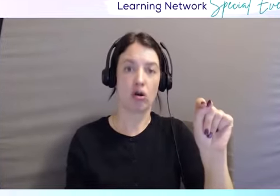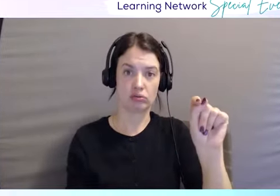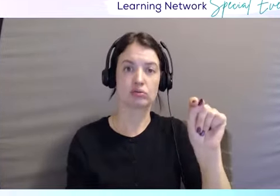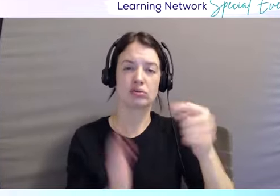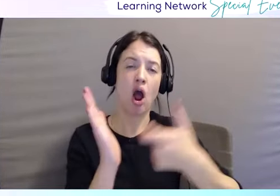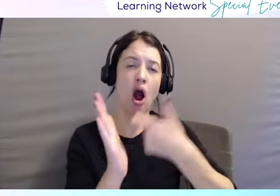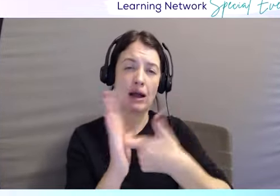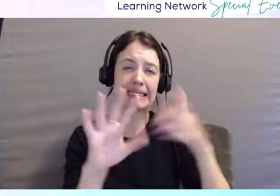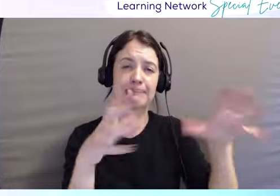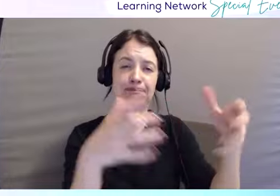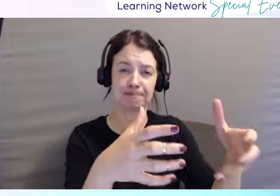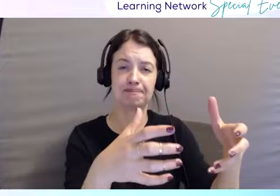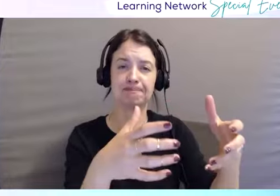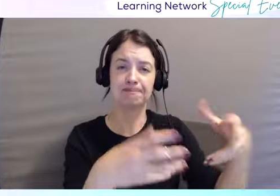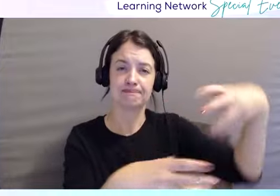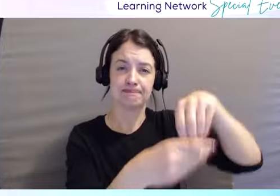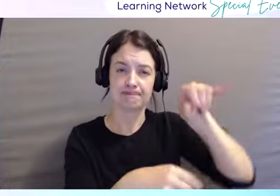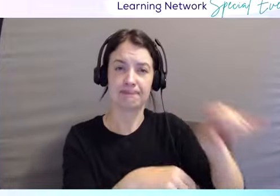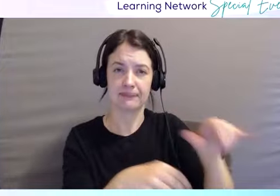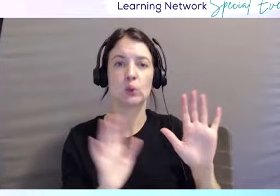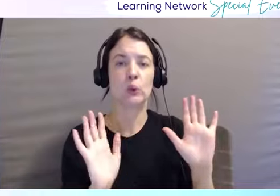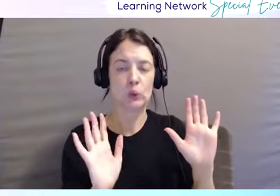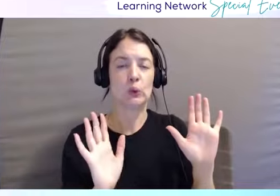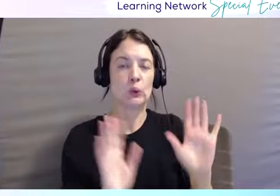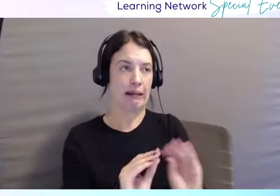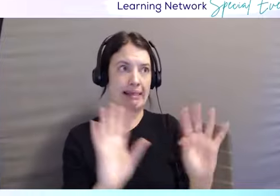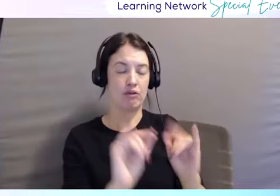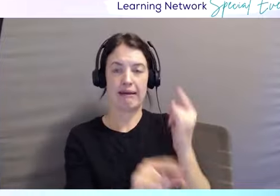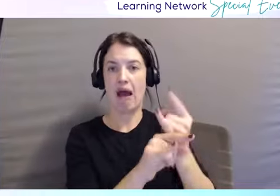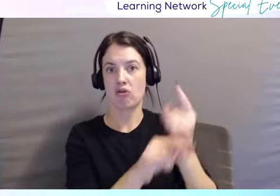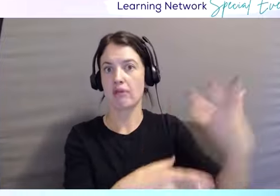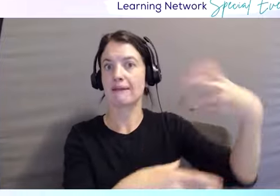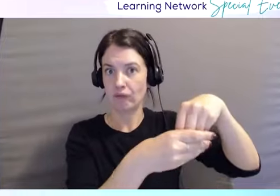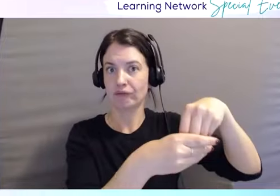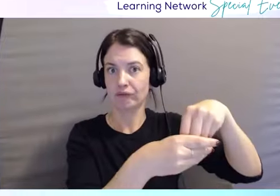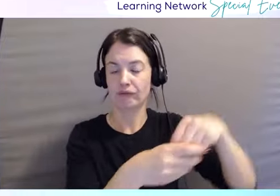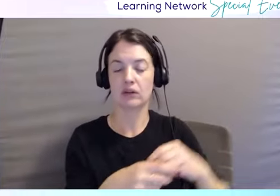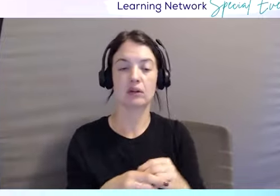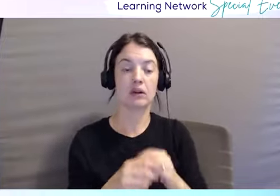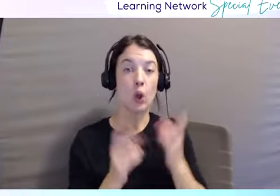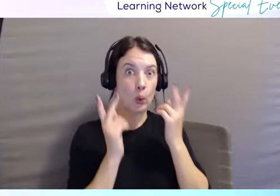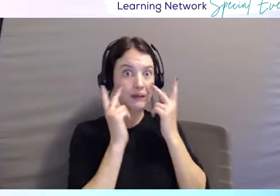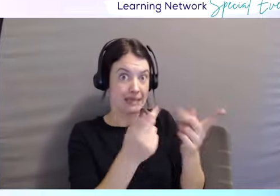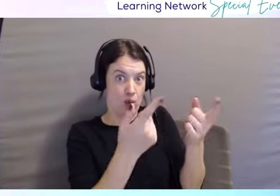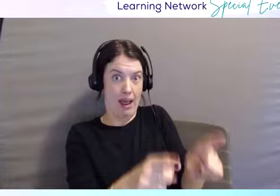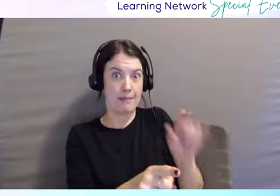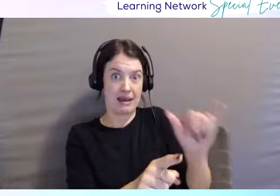was clearly a piece of that story. And what can happen in that context is that the